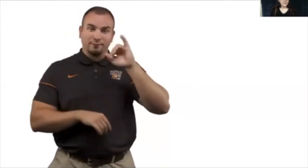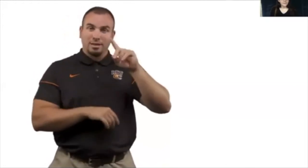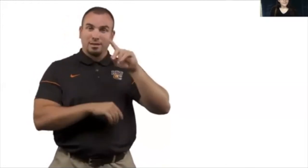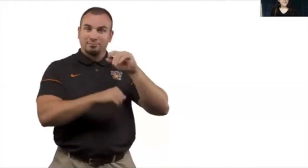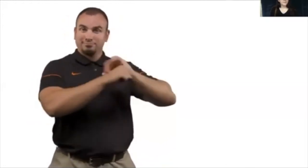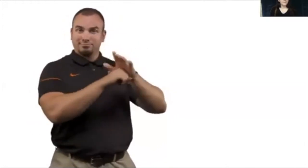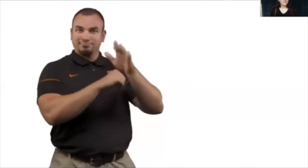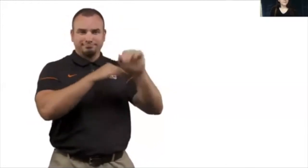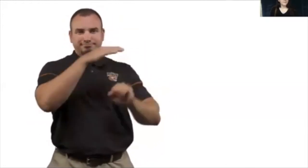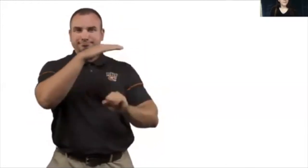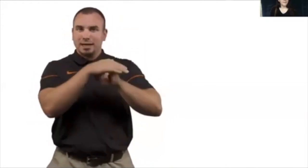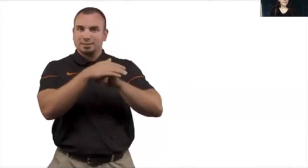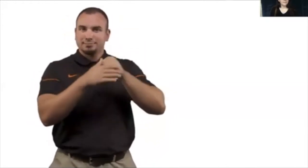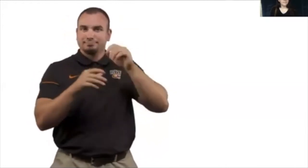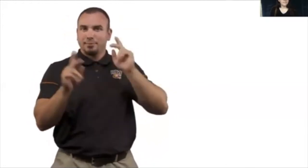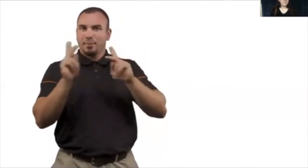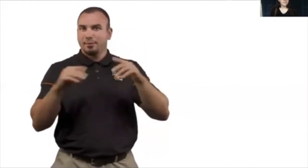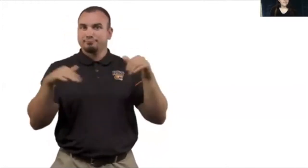instead.